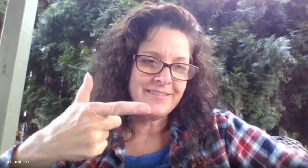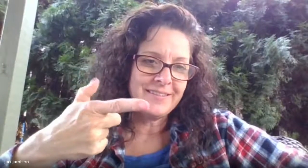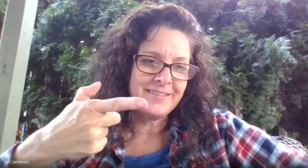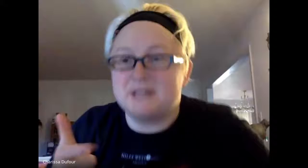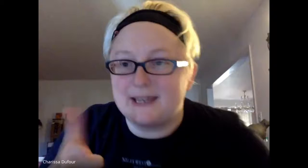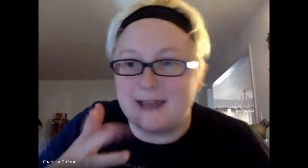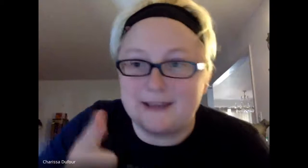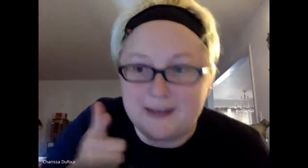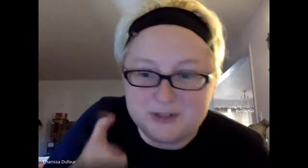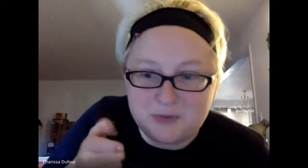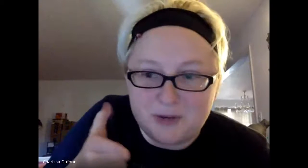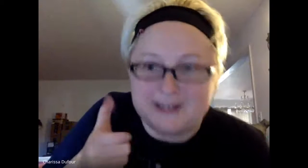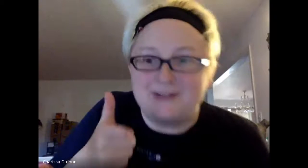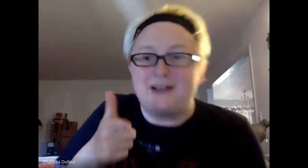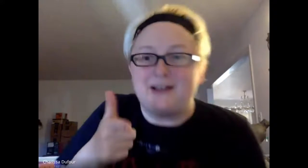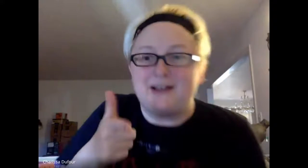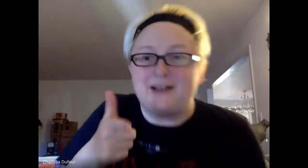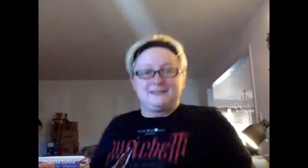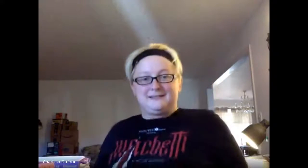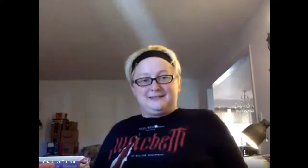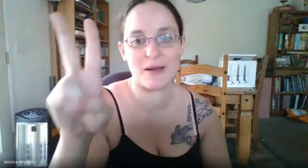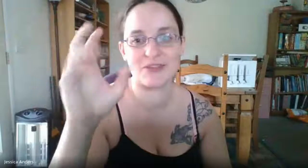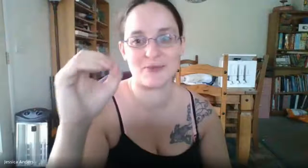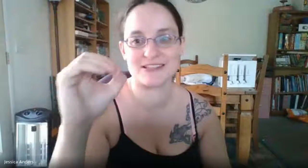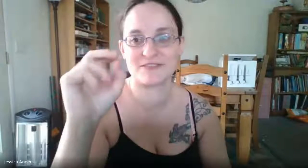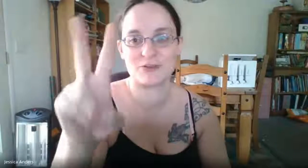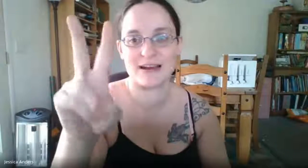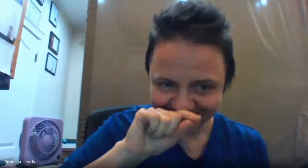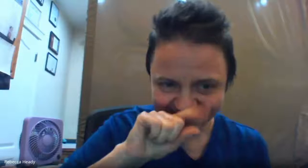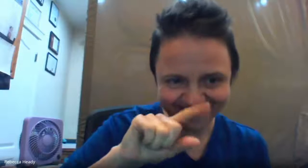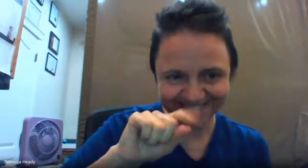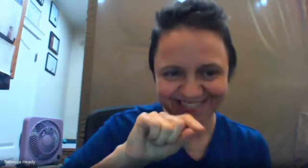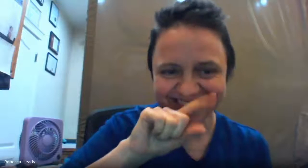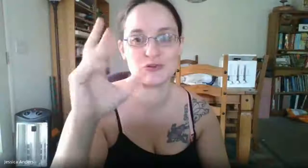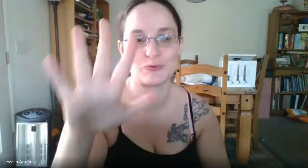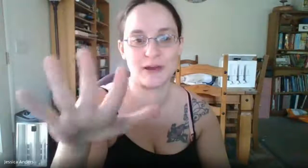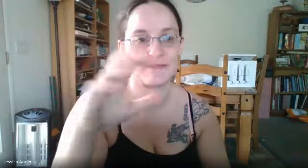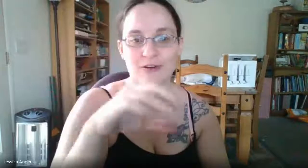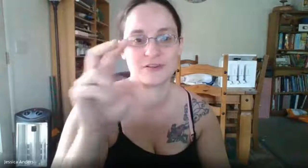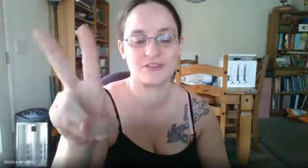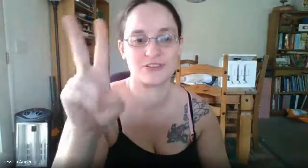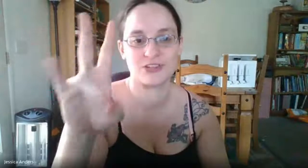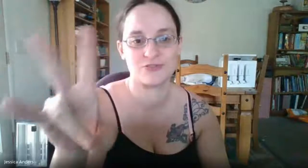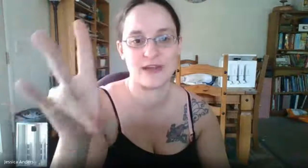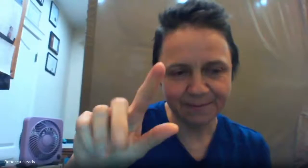you got to be 21 to have a gun. But then 20 I blackbirds in a pie. is being to whatever 2, 8, 2,